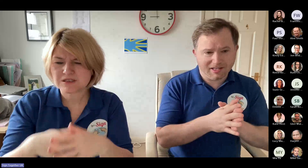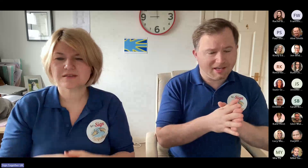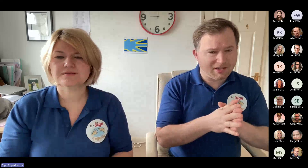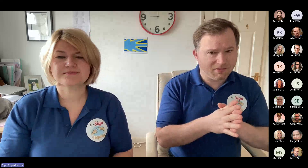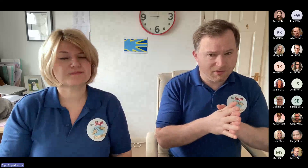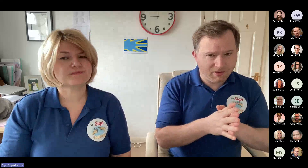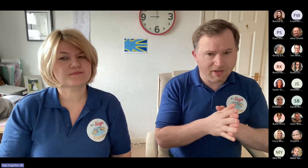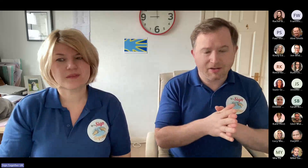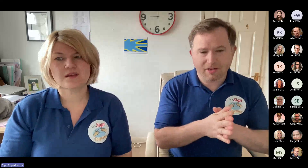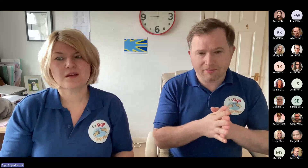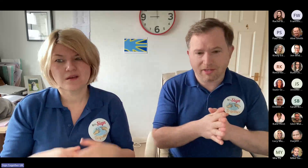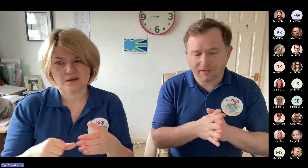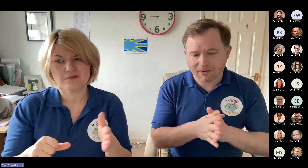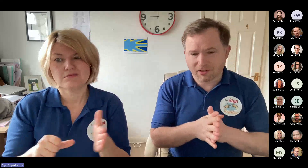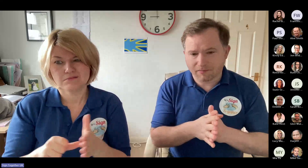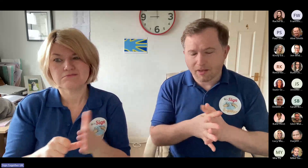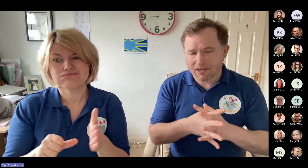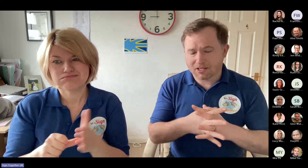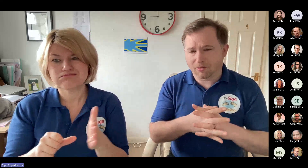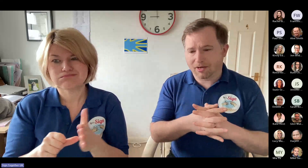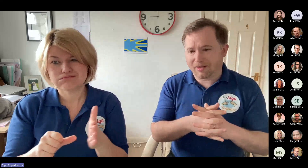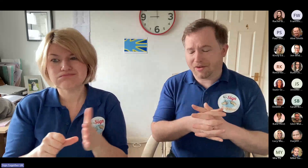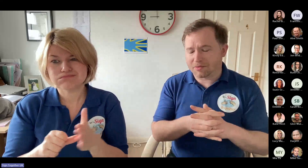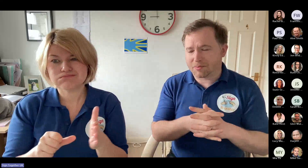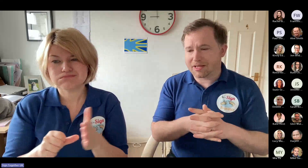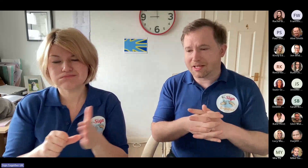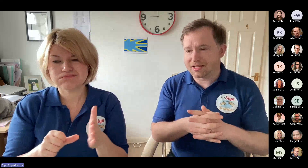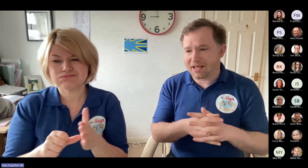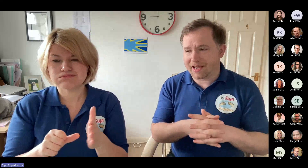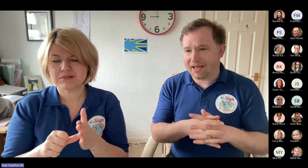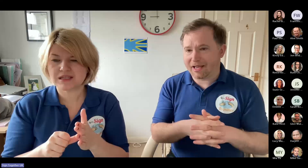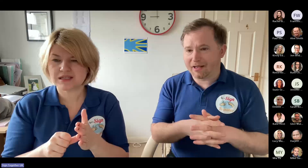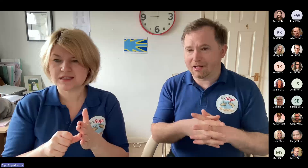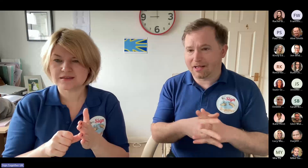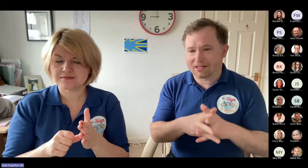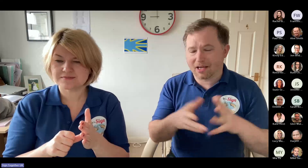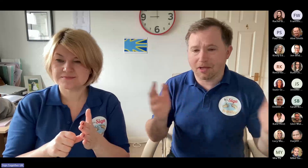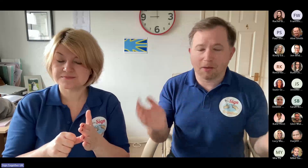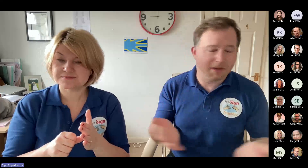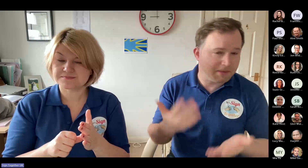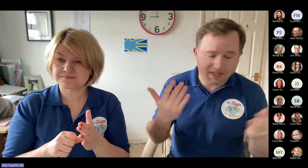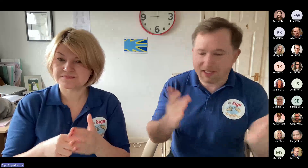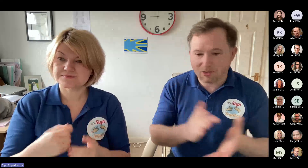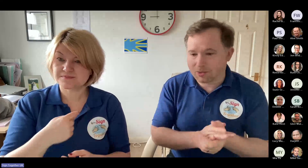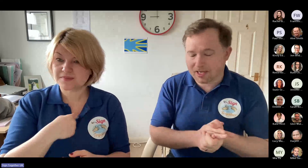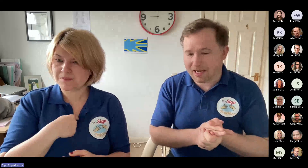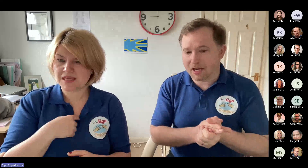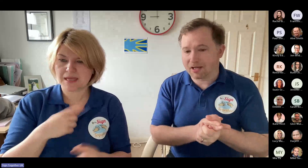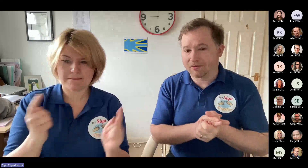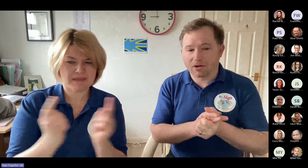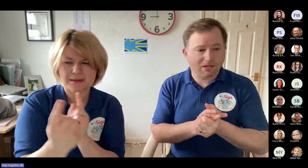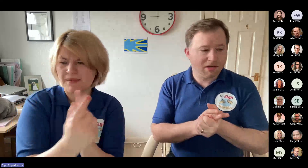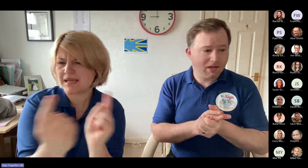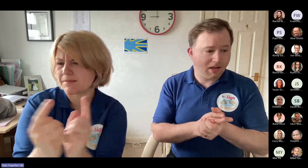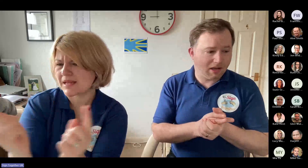is really, really, really difficult. So if I'm spending a day in, let's say I'm in meetings all day and I've got